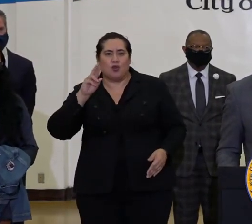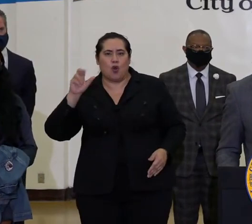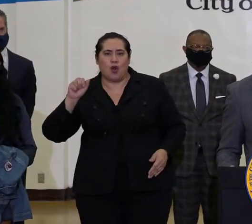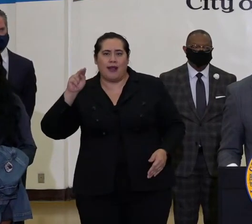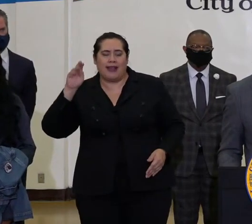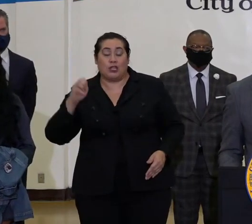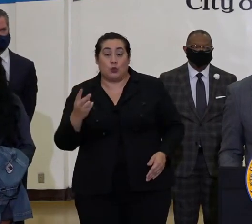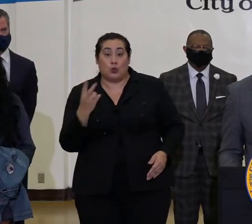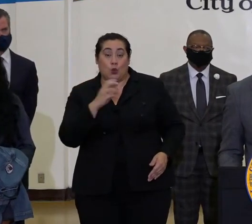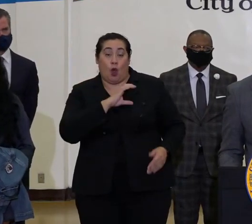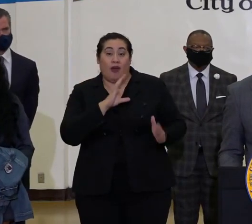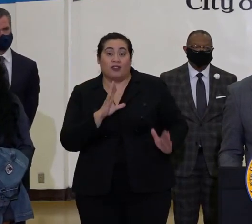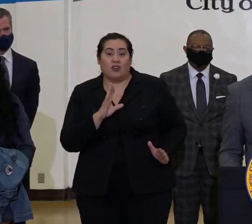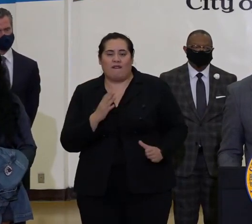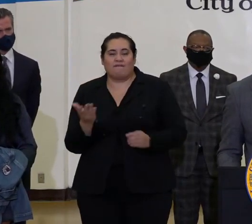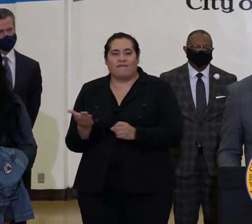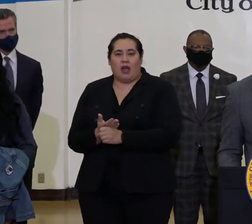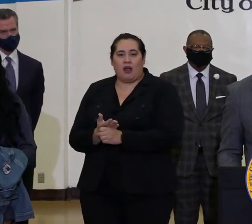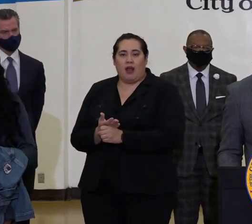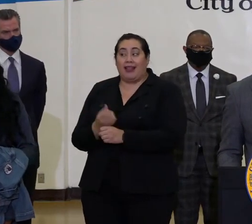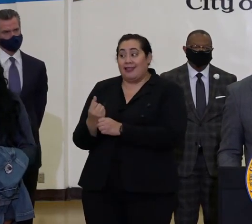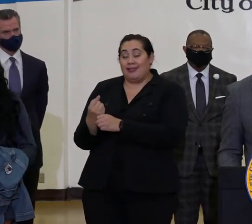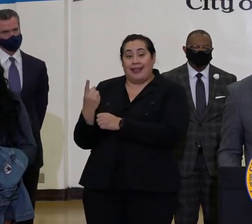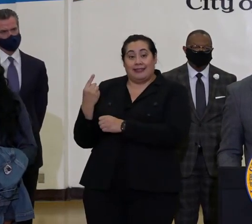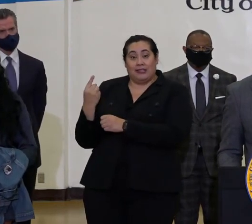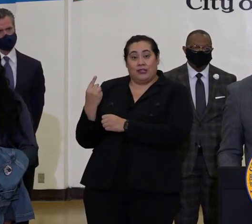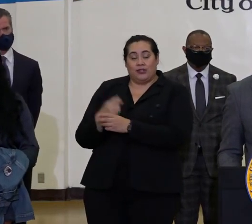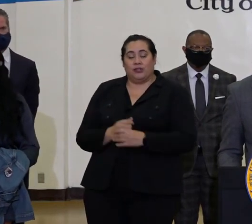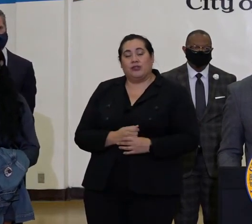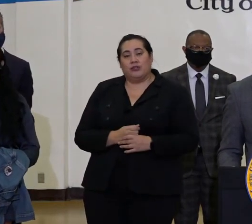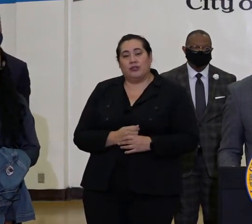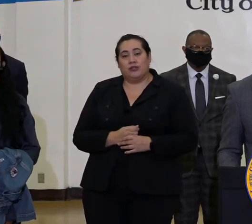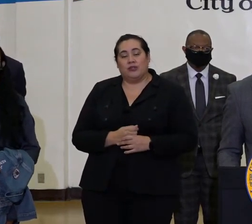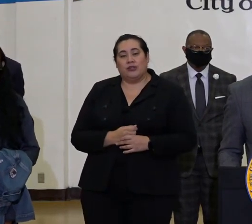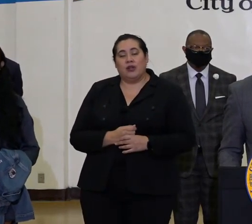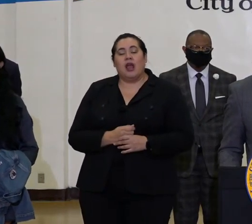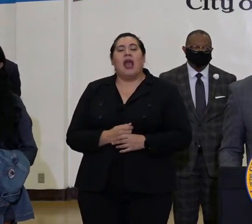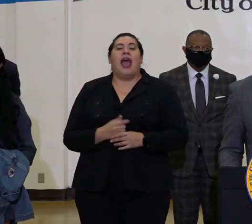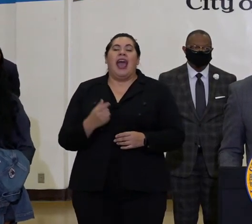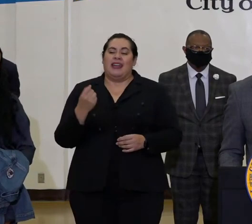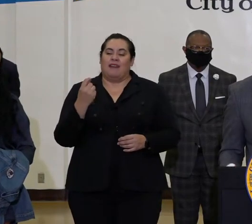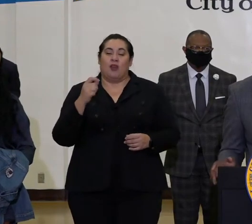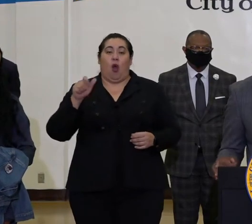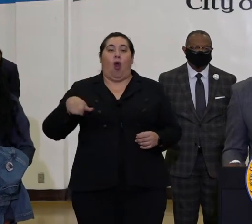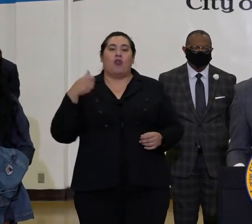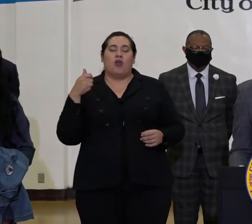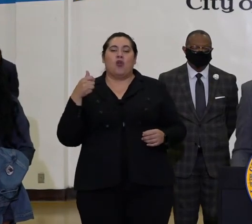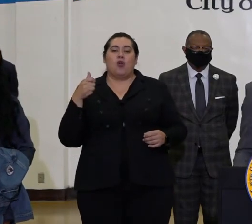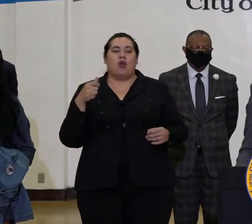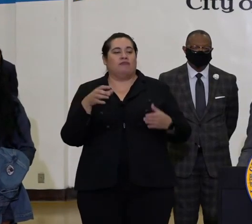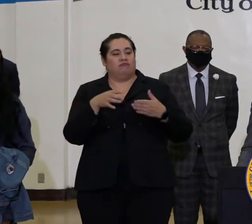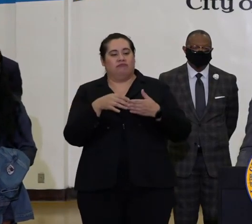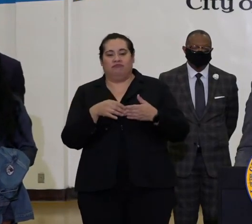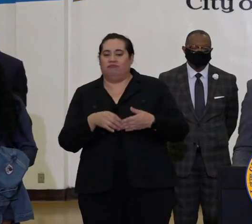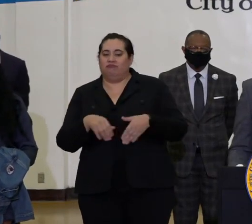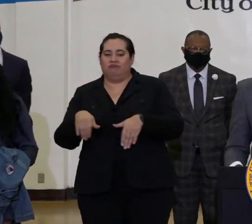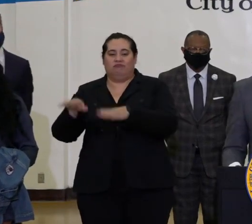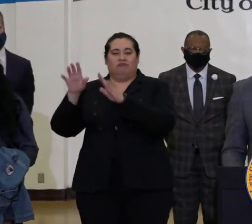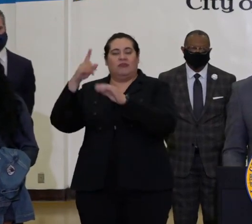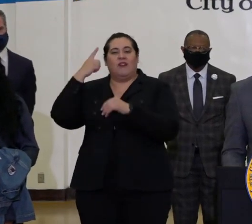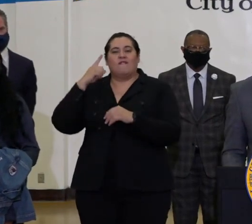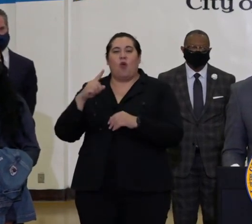where 2 officers were fired last year, and 11 others were walked out of the department